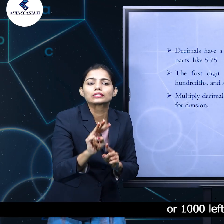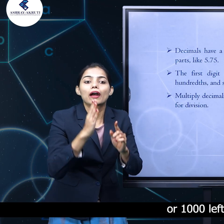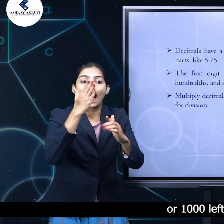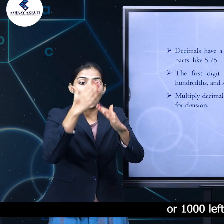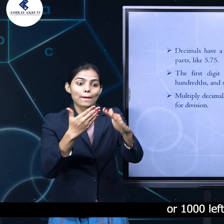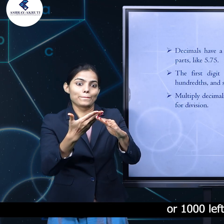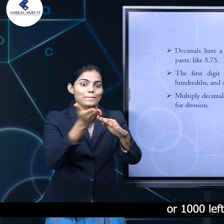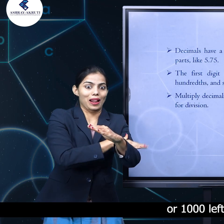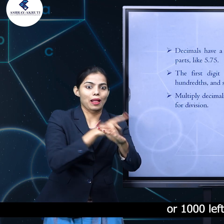for division.